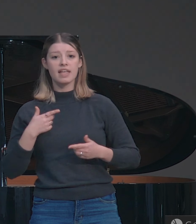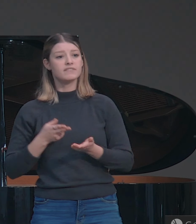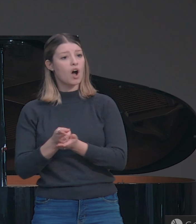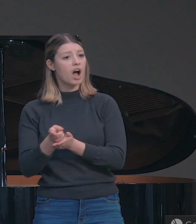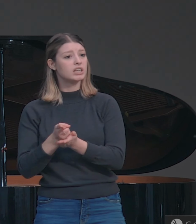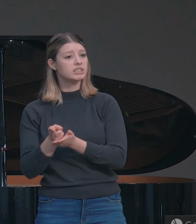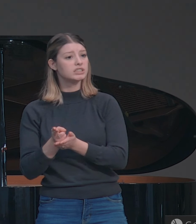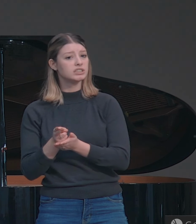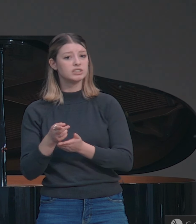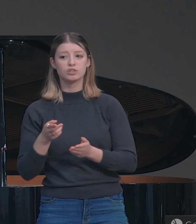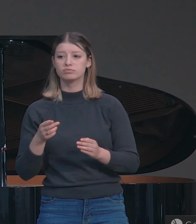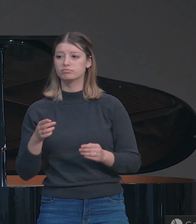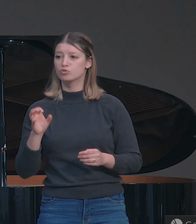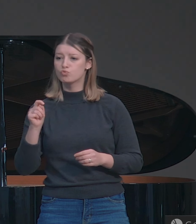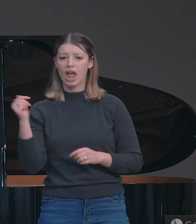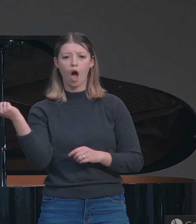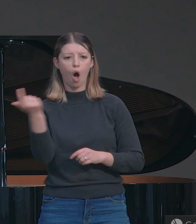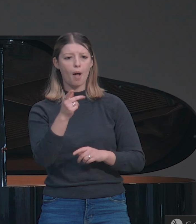Is that you?